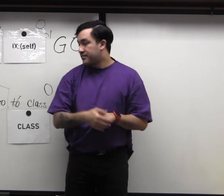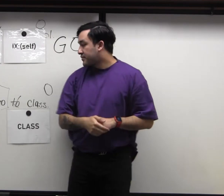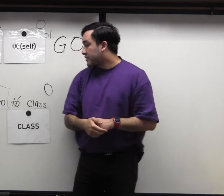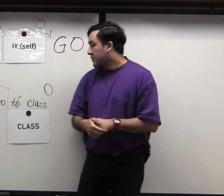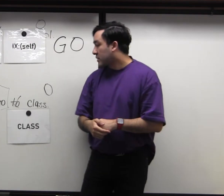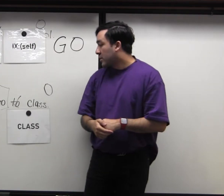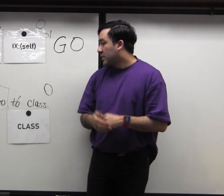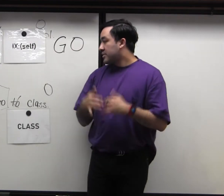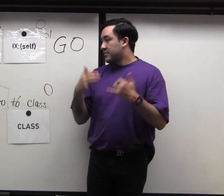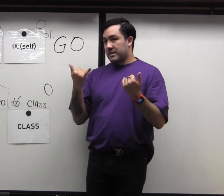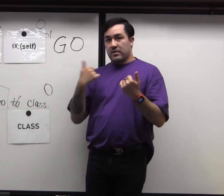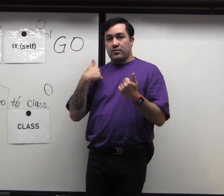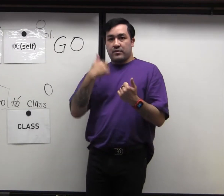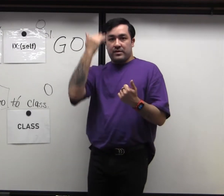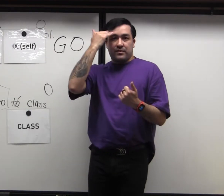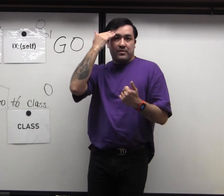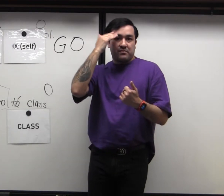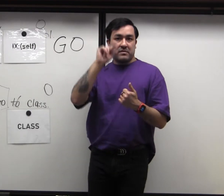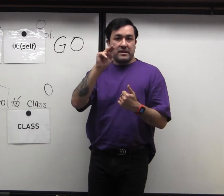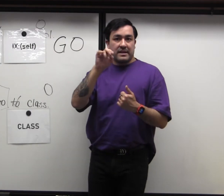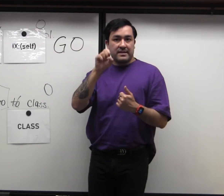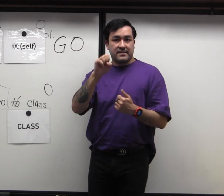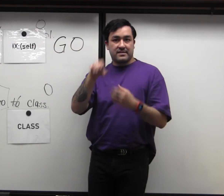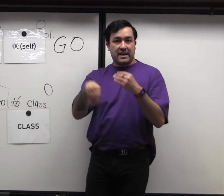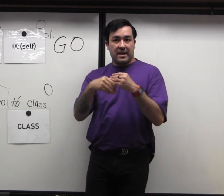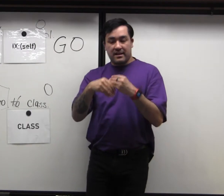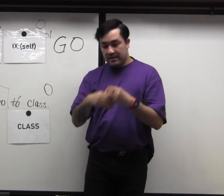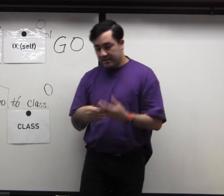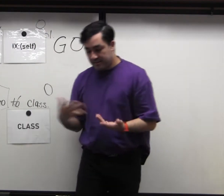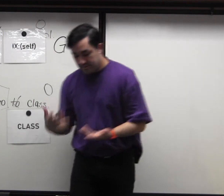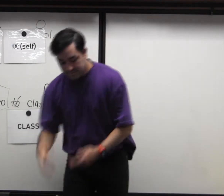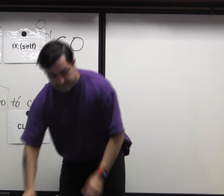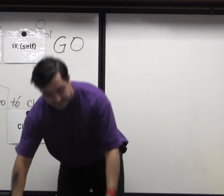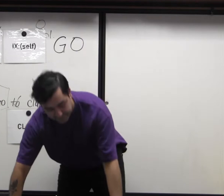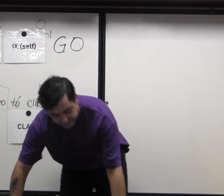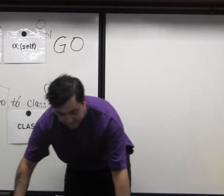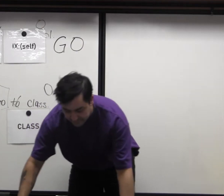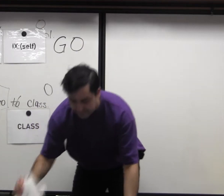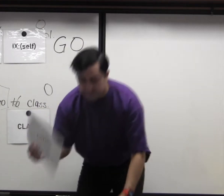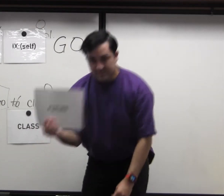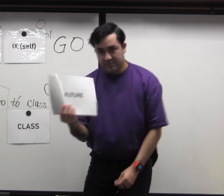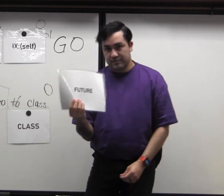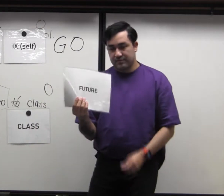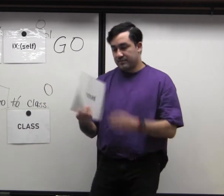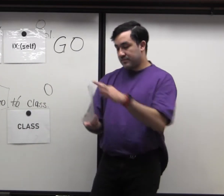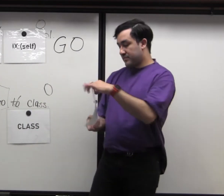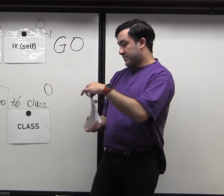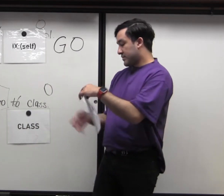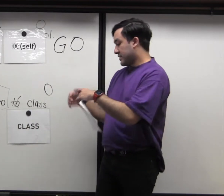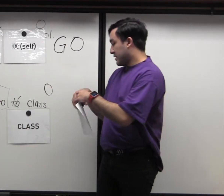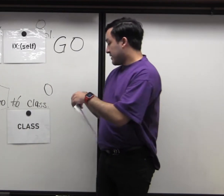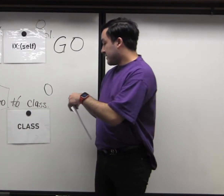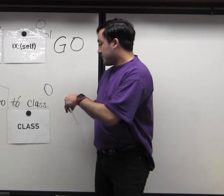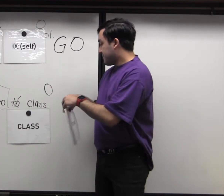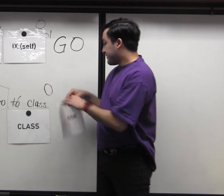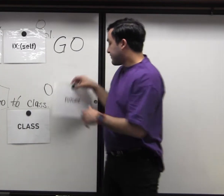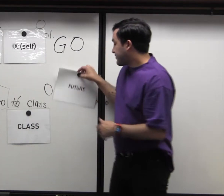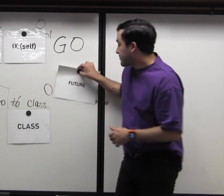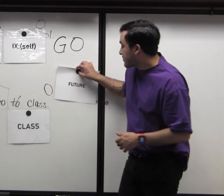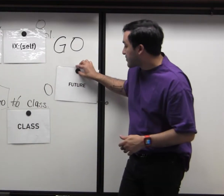later. So that's actually good to know. So now we know our time. So we can add our time, right? Future tense. So let's go ahead and